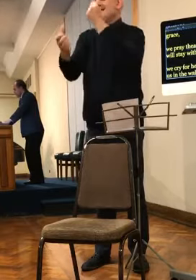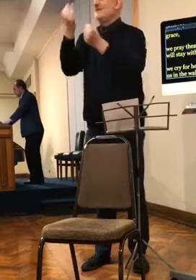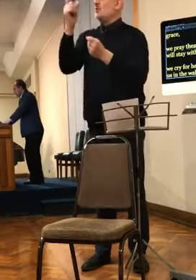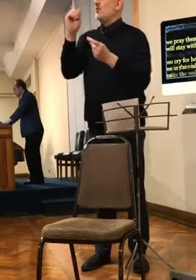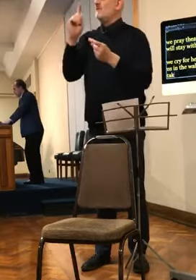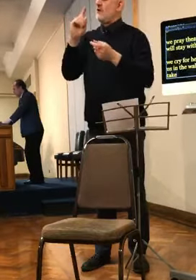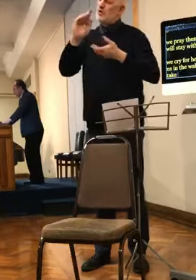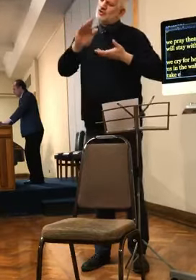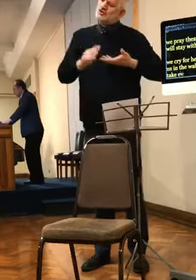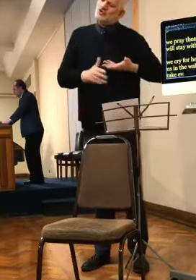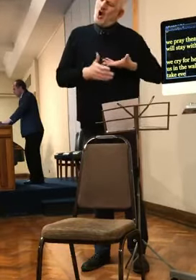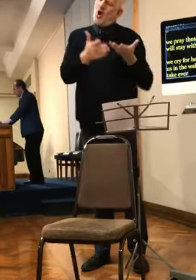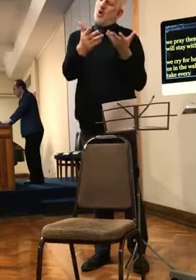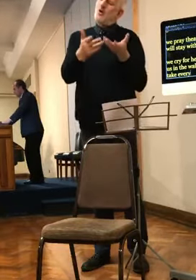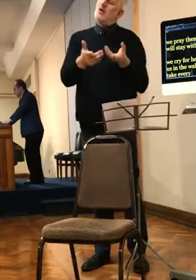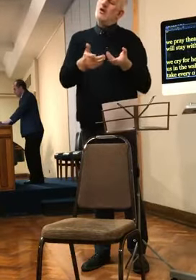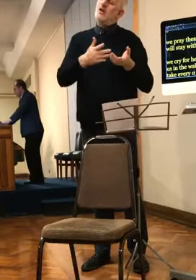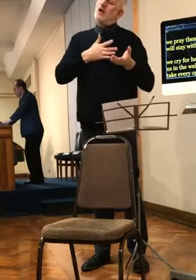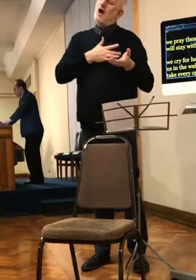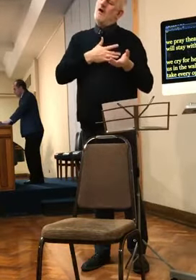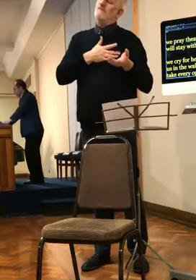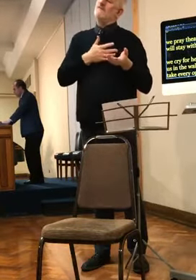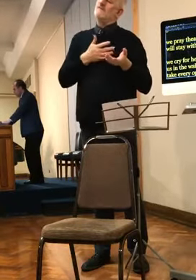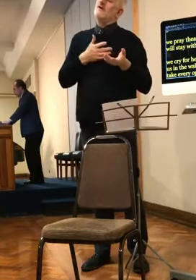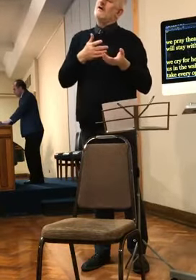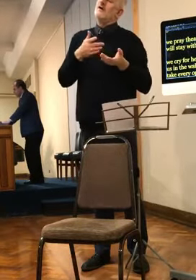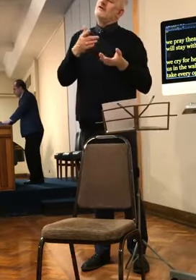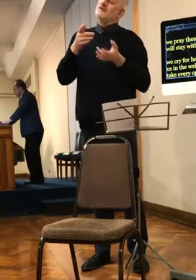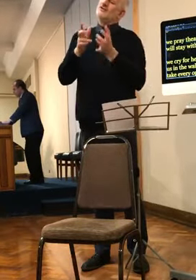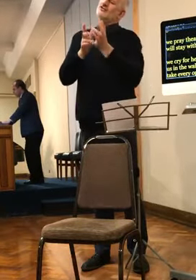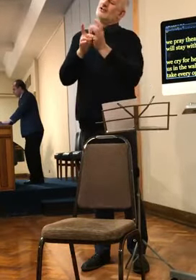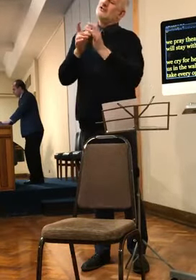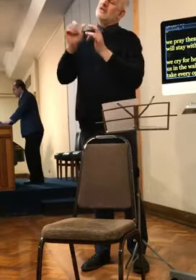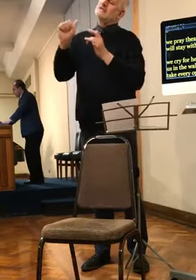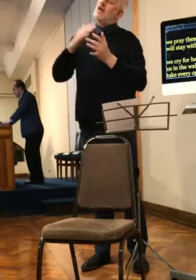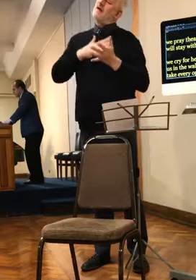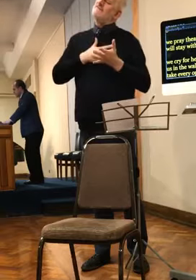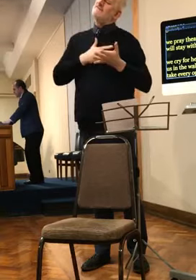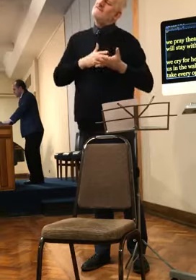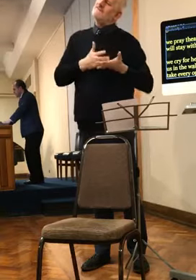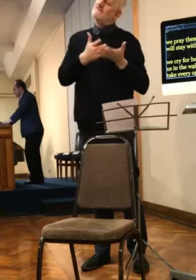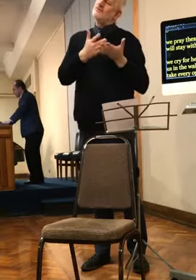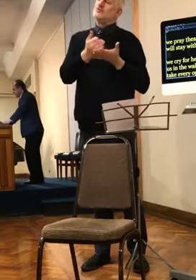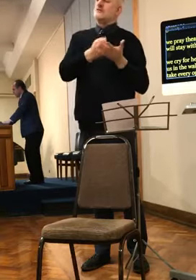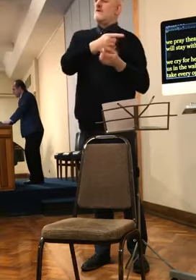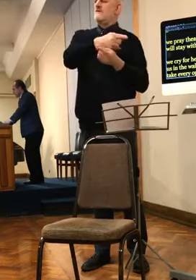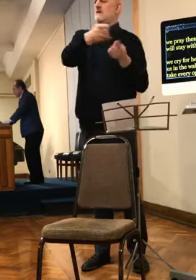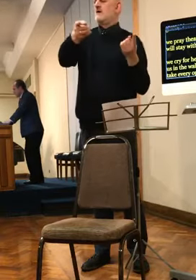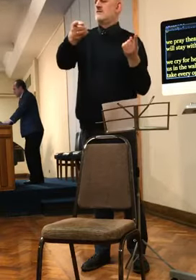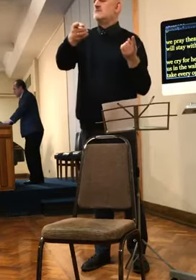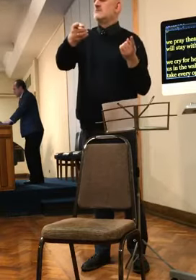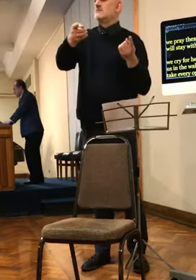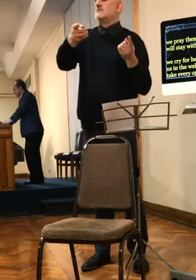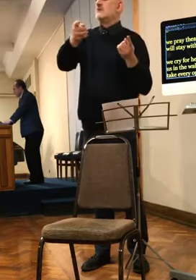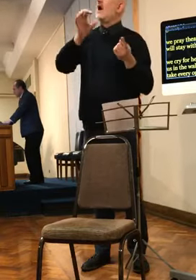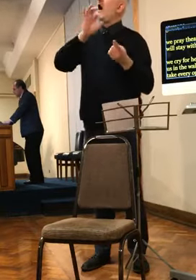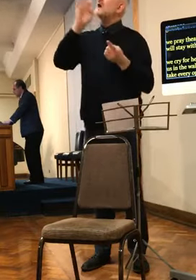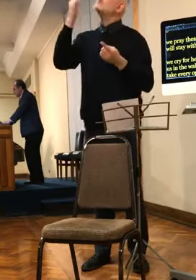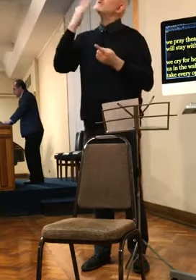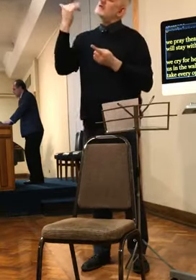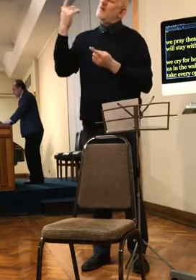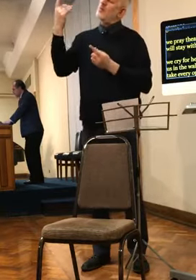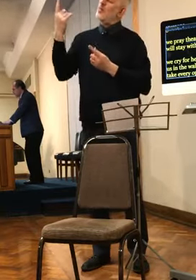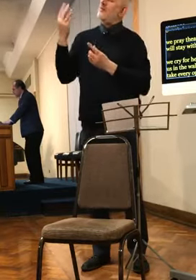show the love of Christ for sinners. O Lord, accompany us, be with us, Lord. We pray